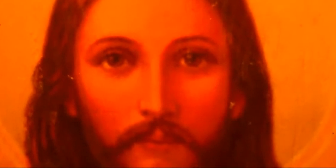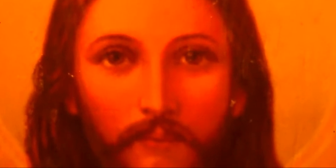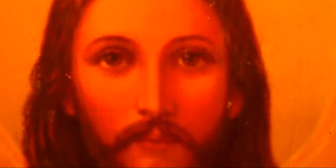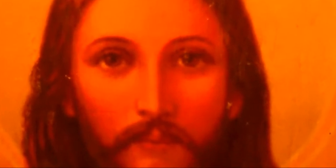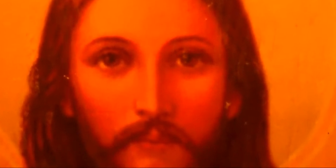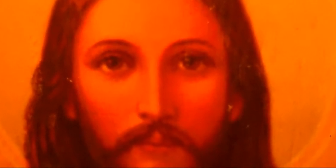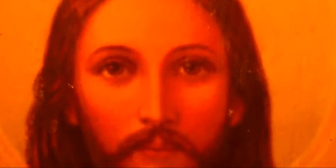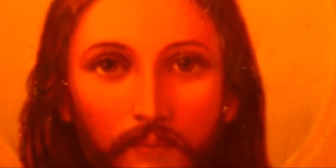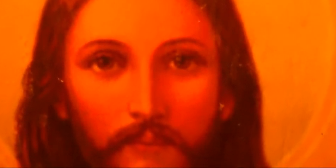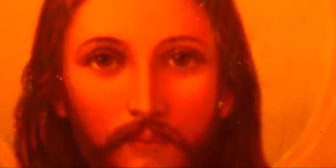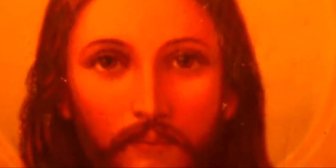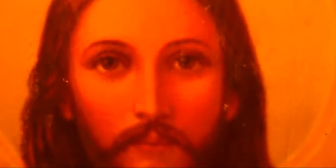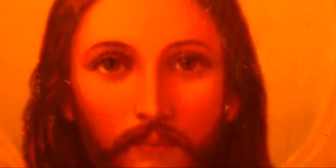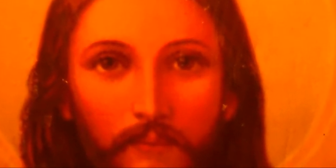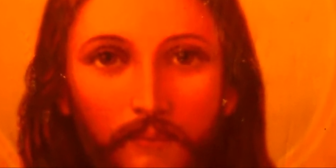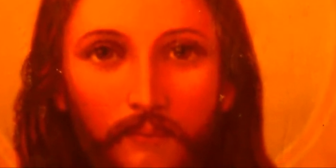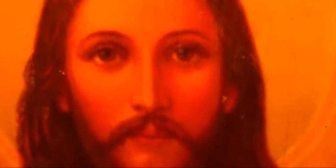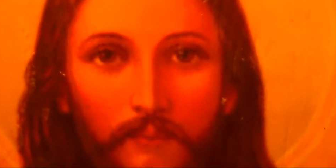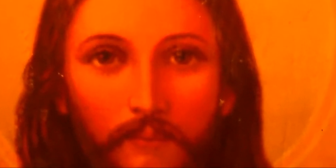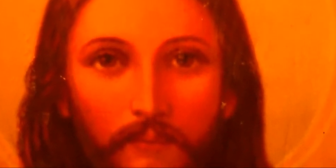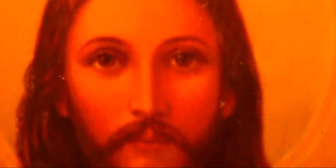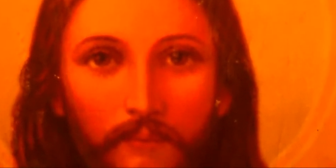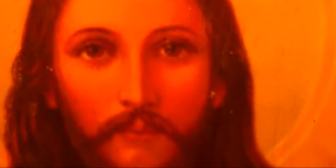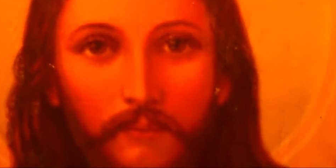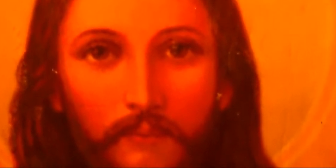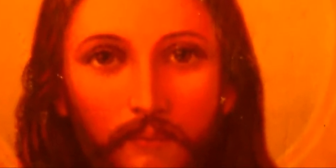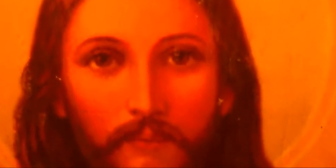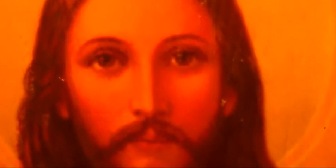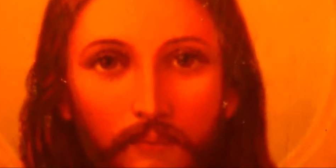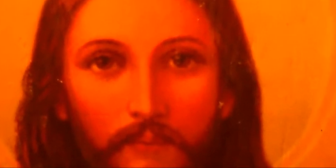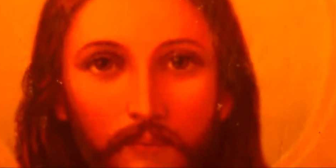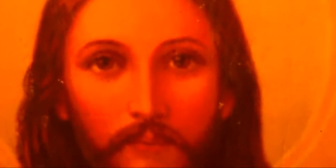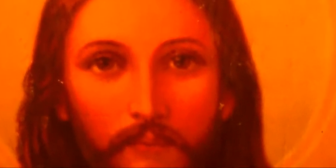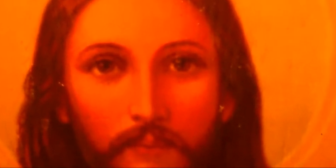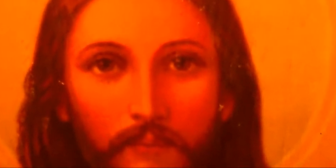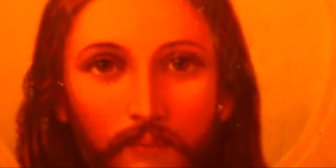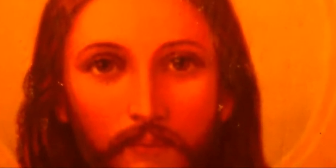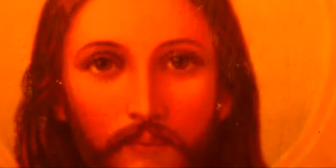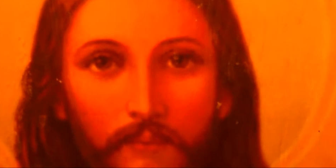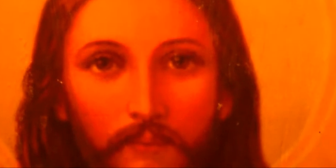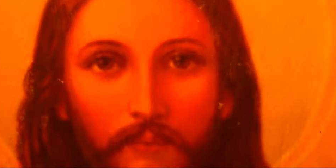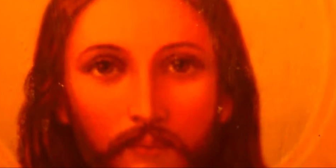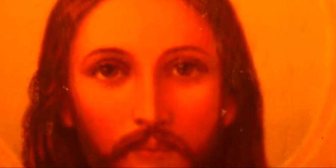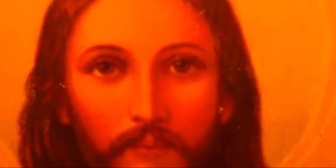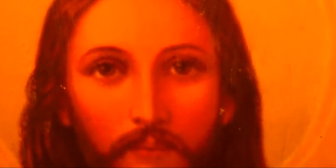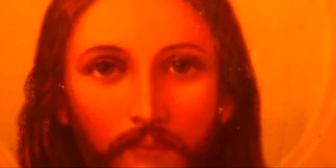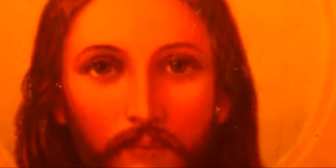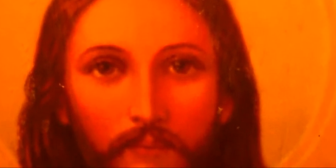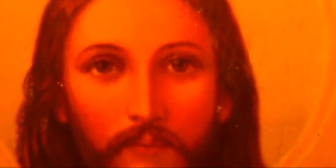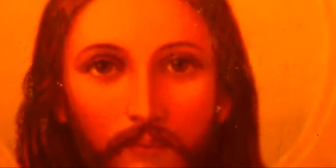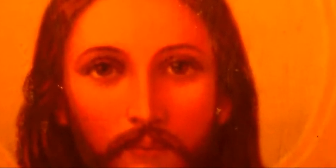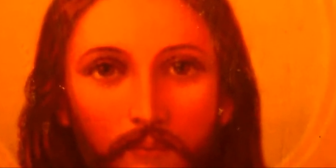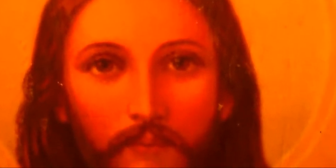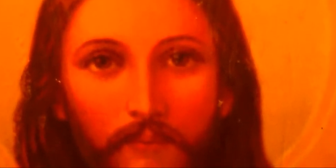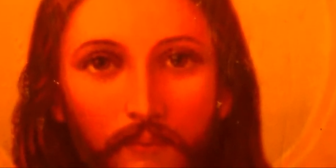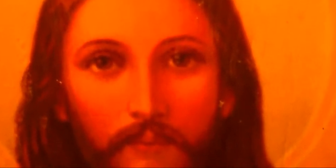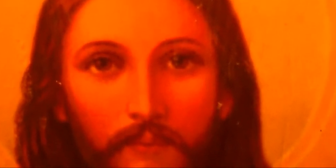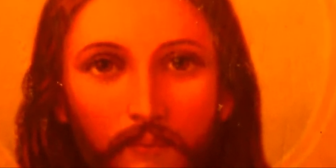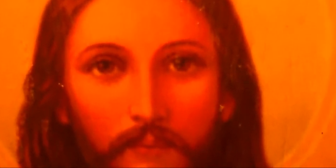blind, sinful guides. If a blind man person leads a blind man person, both